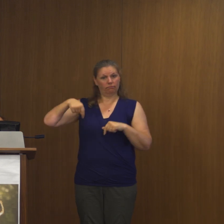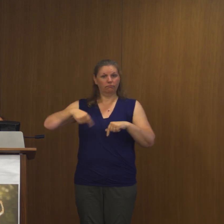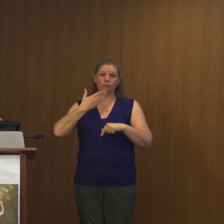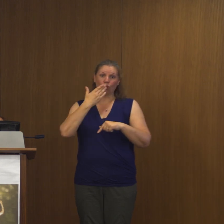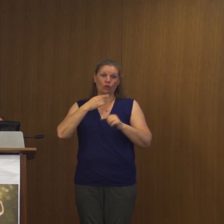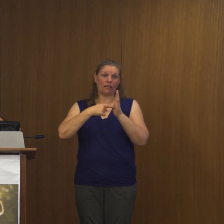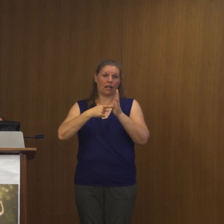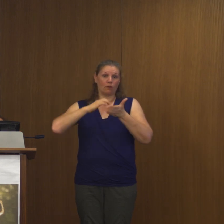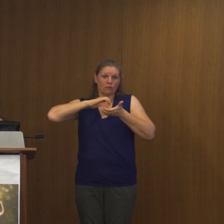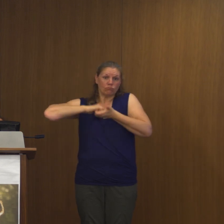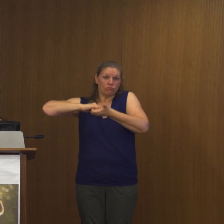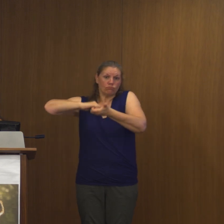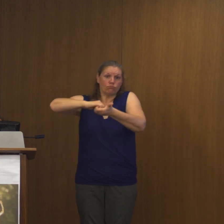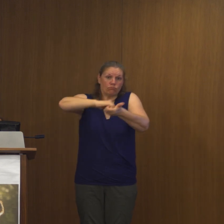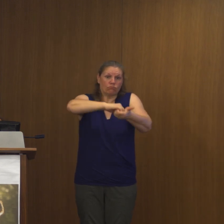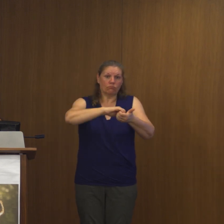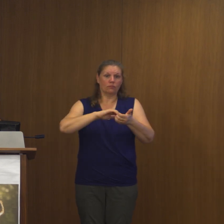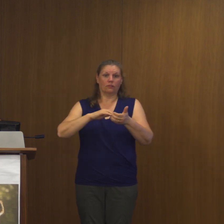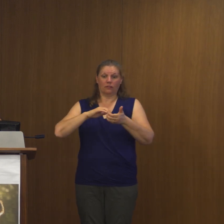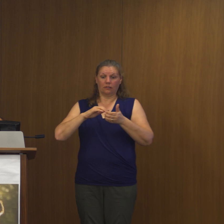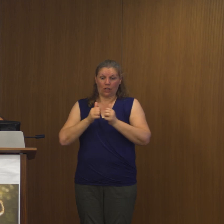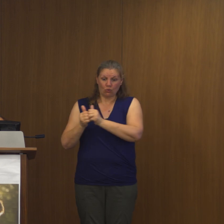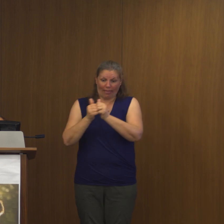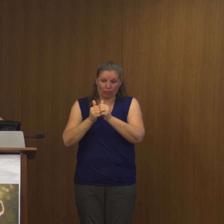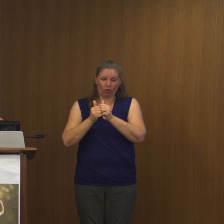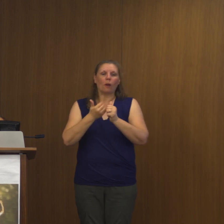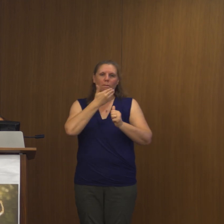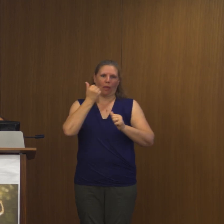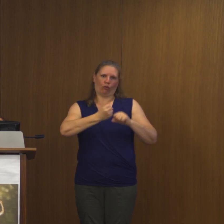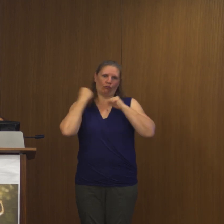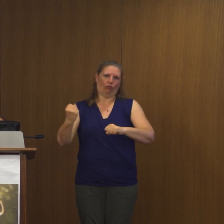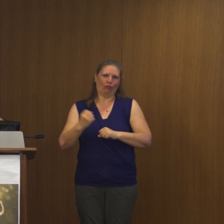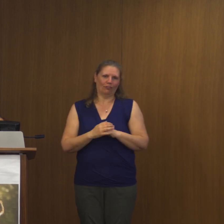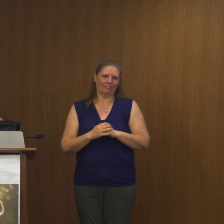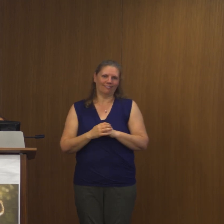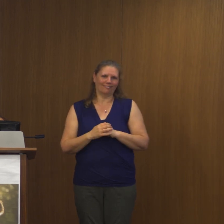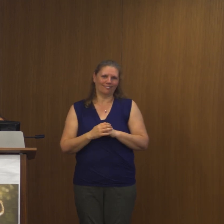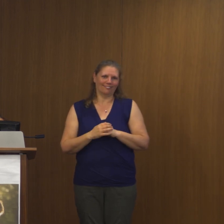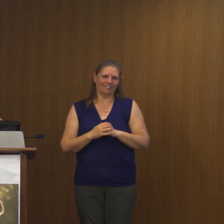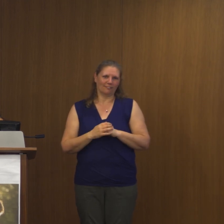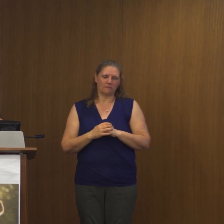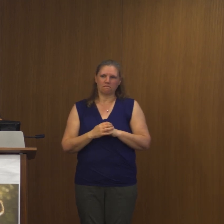and partnerships, how when we come together we are better and we can do amazing things.